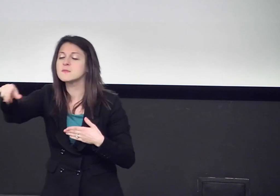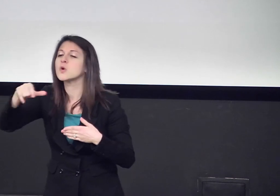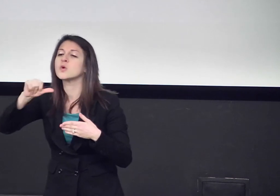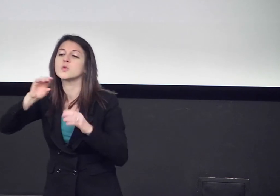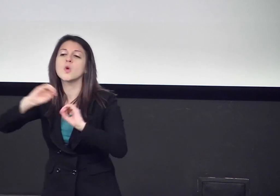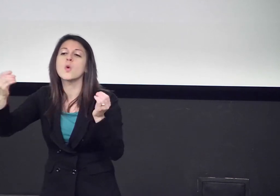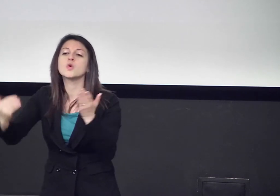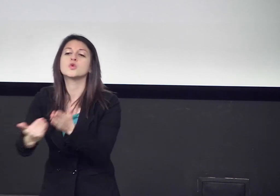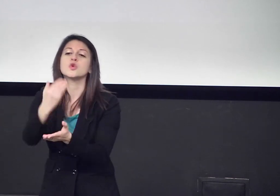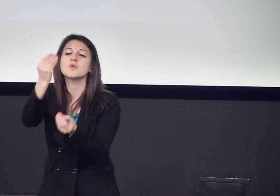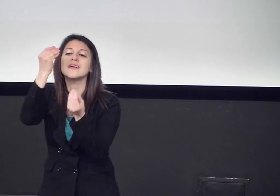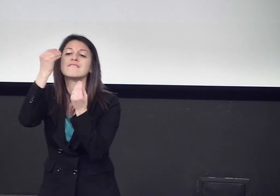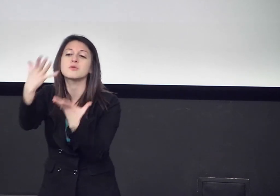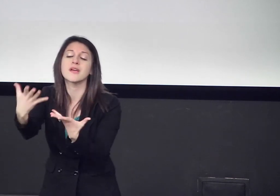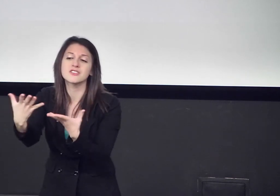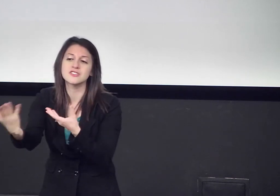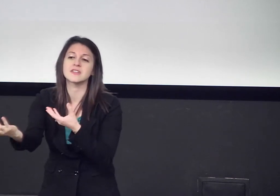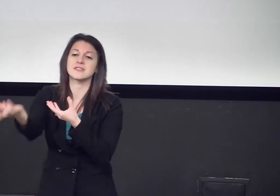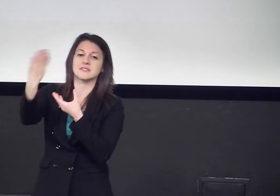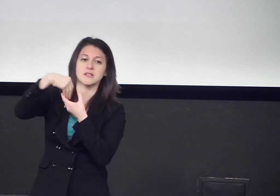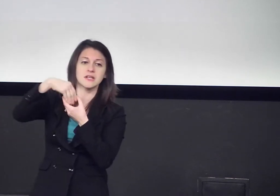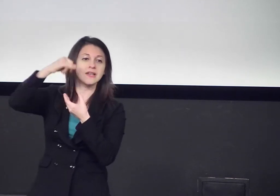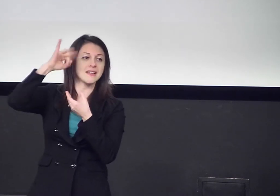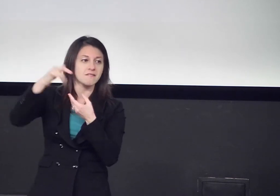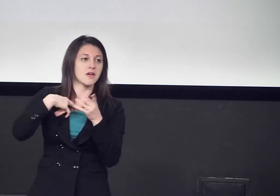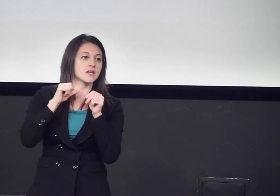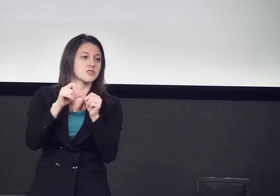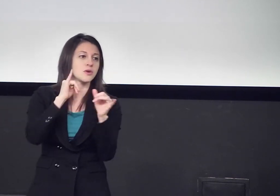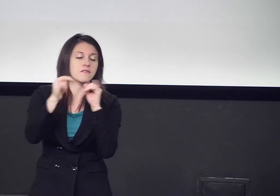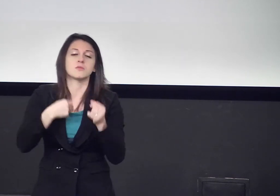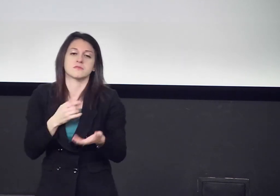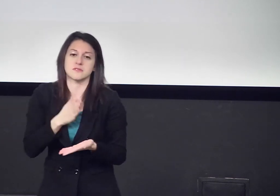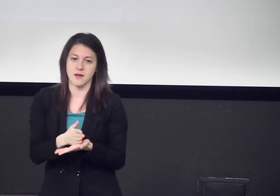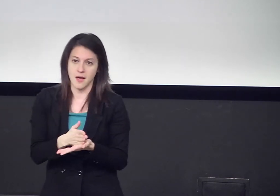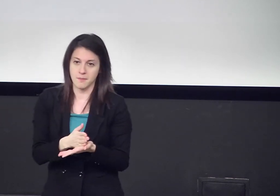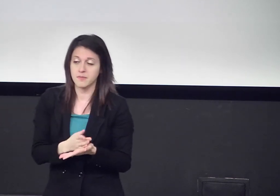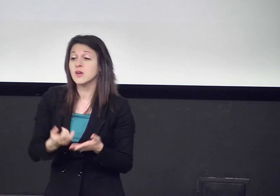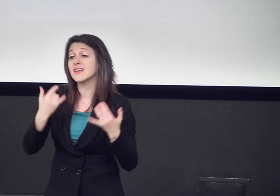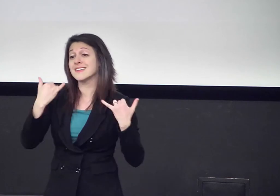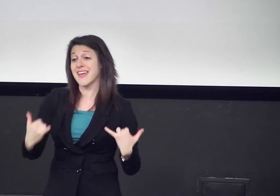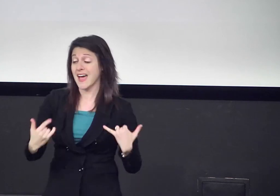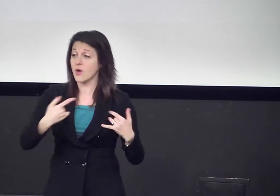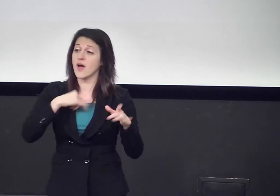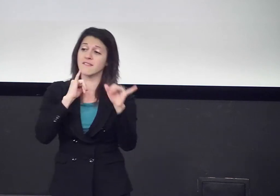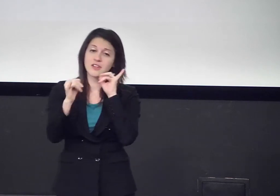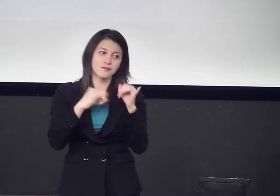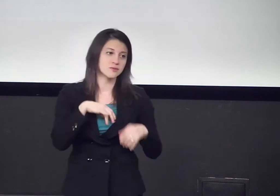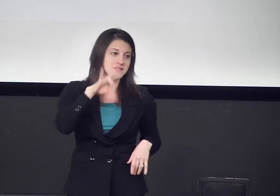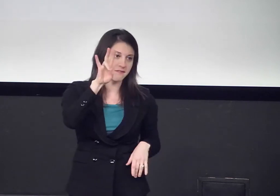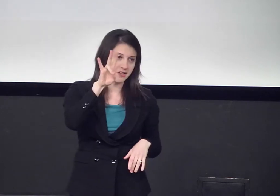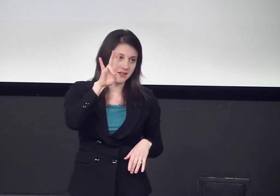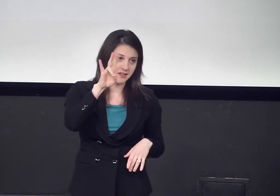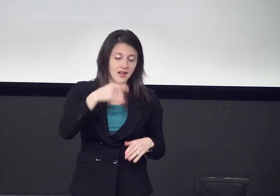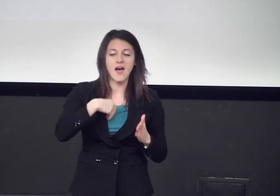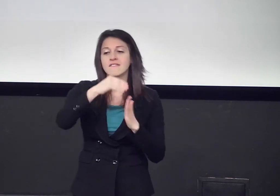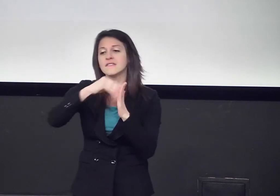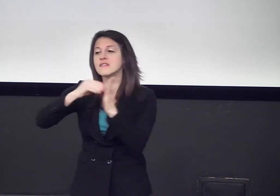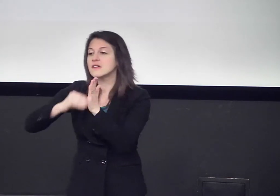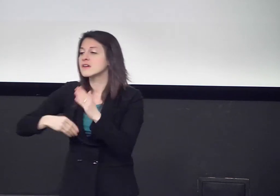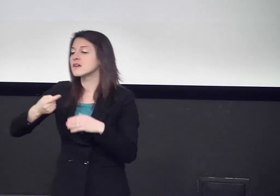And that's referred to as saturation, when no further information is found by continuing to do the interviews. So far, I've interviewed